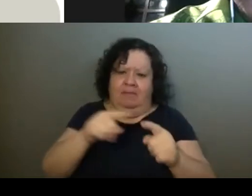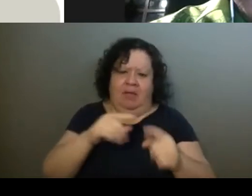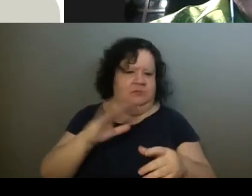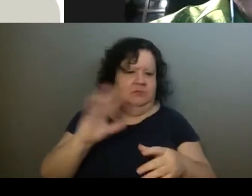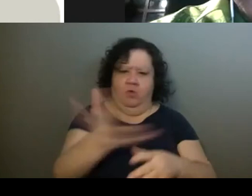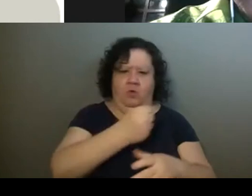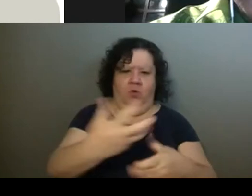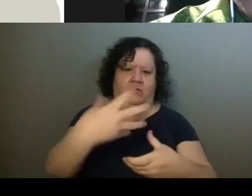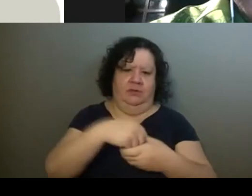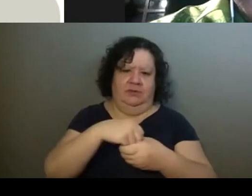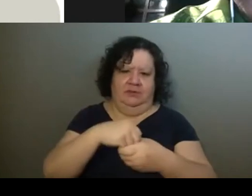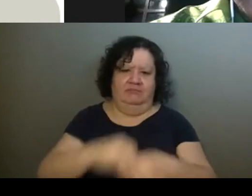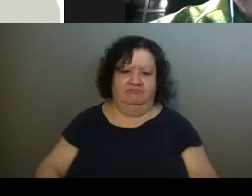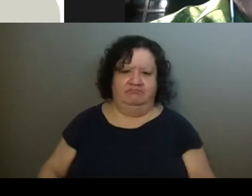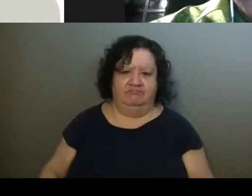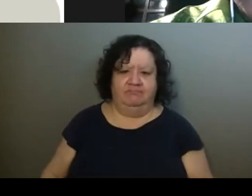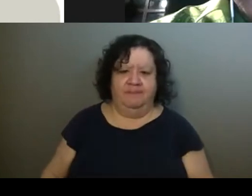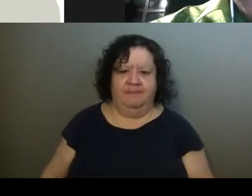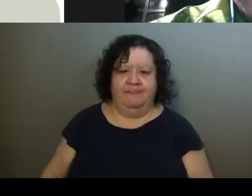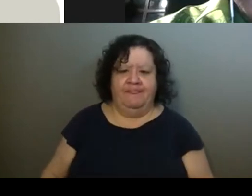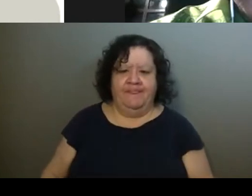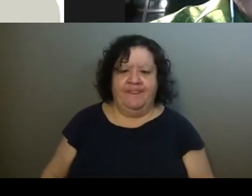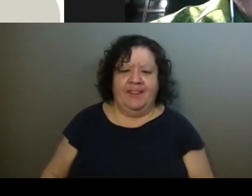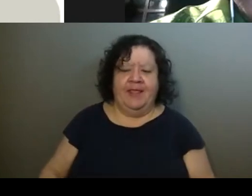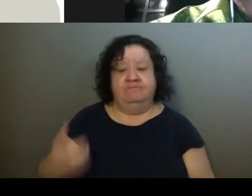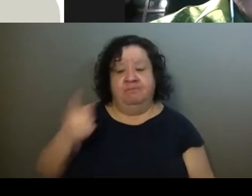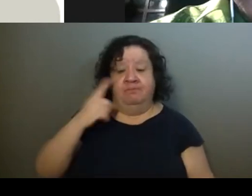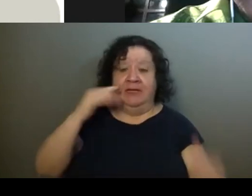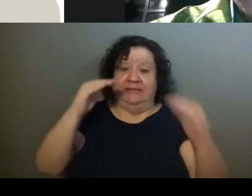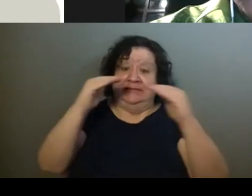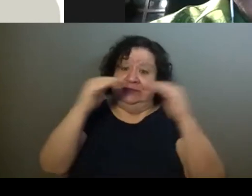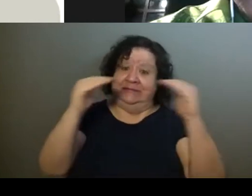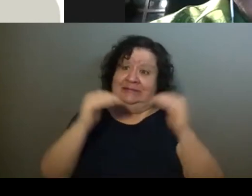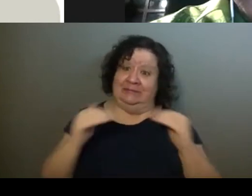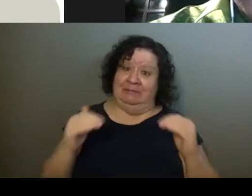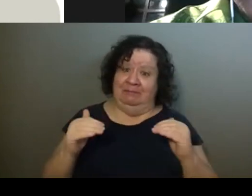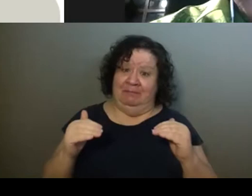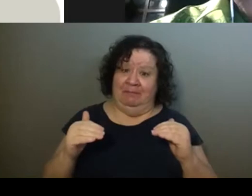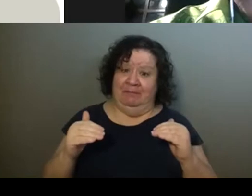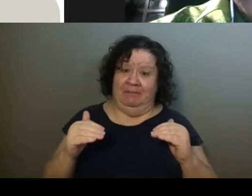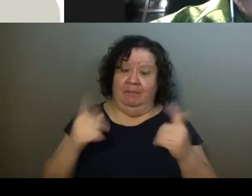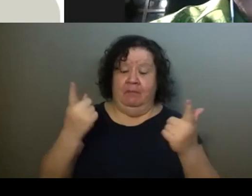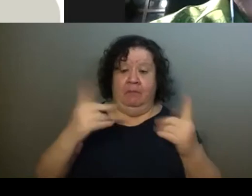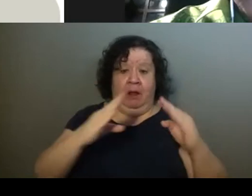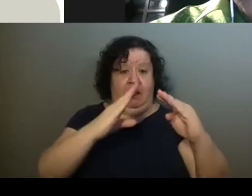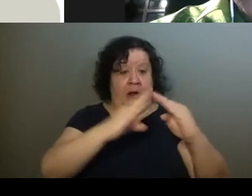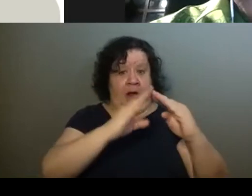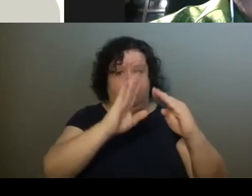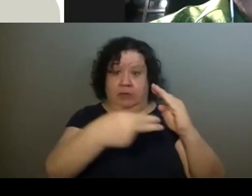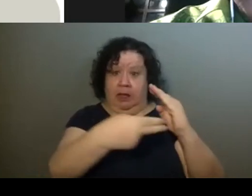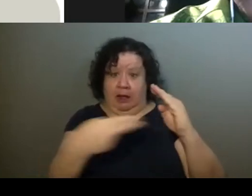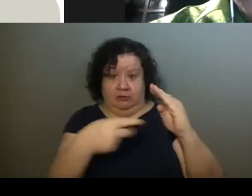should mostly address which are quite available resources at community or local level. Otherwise, that would not